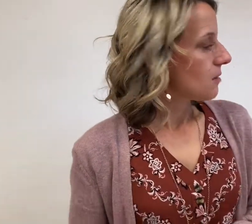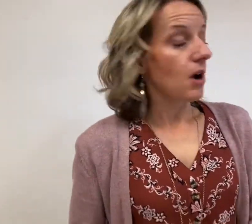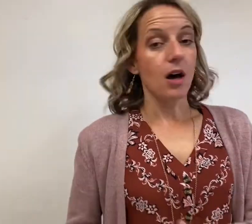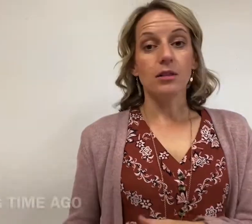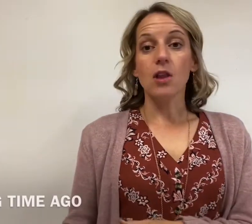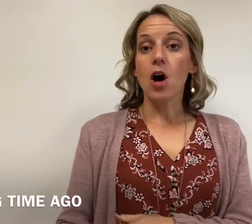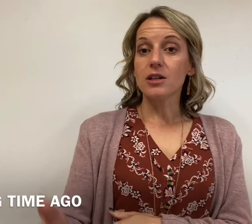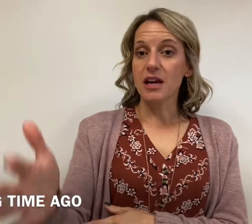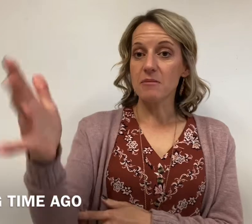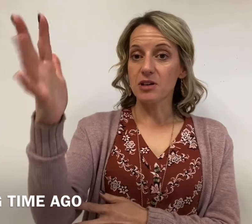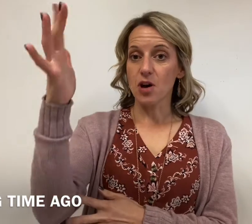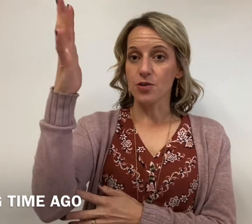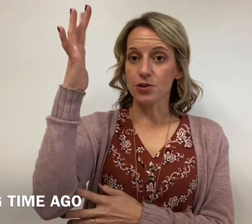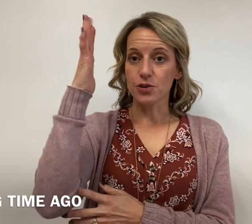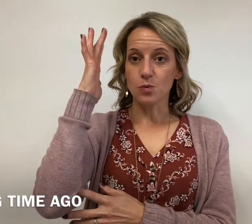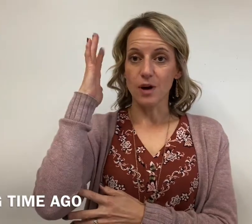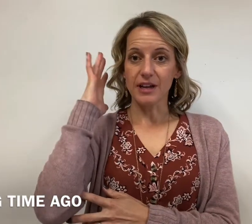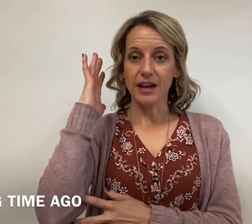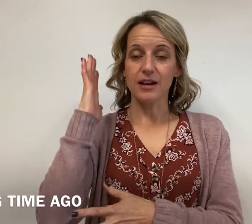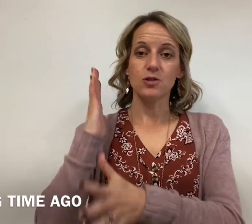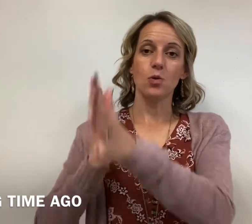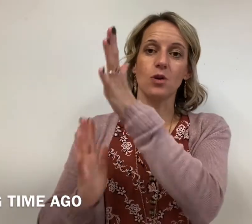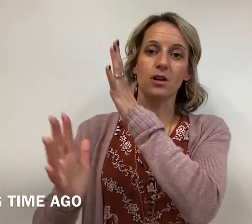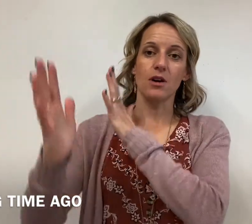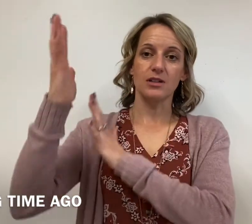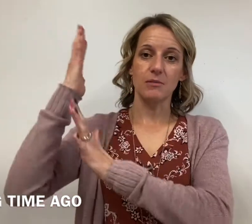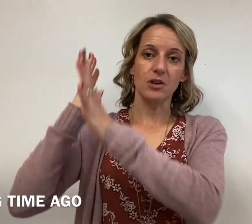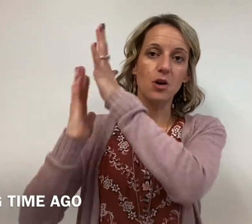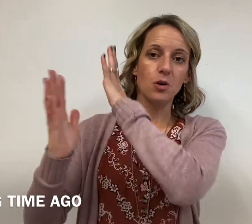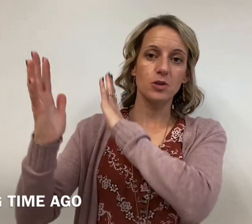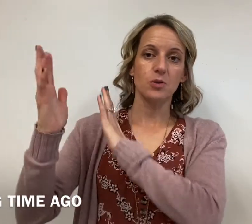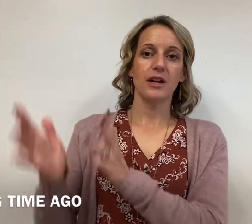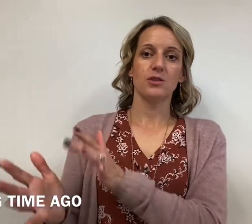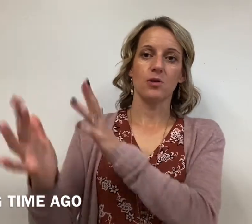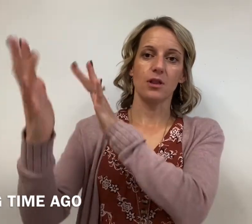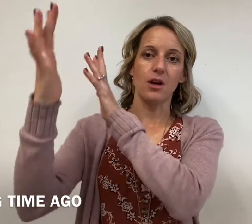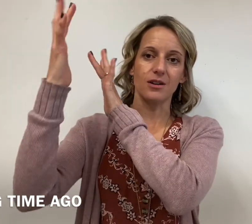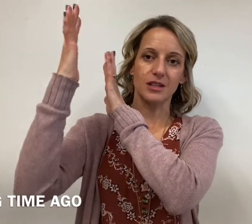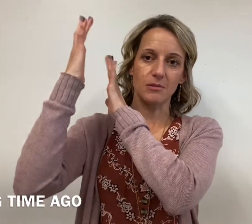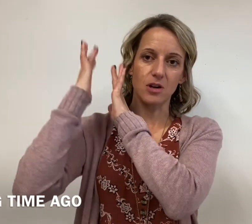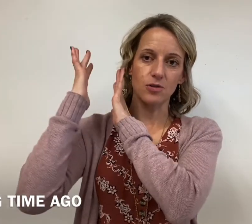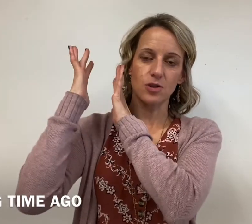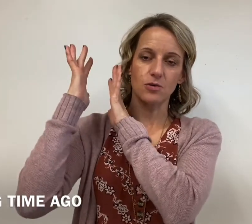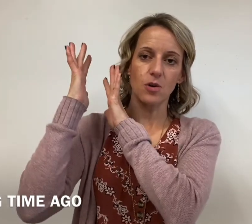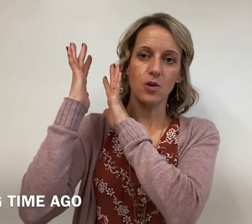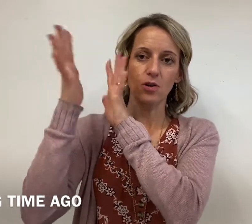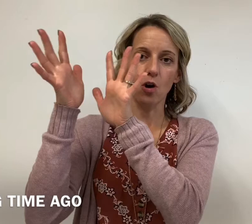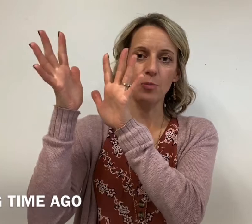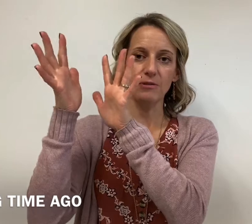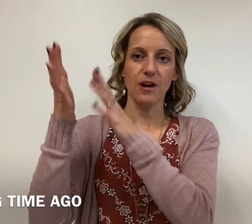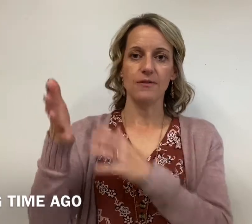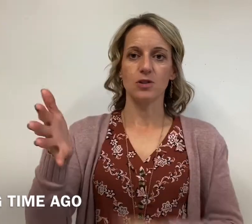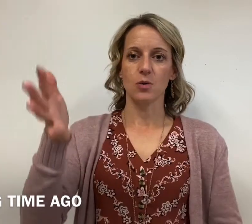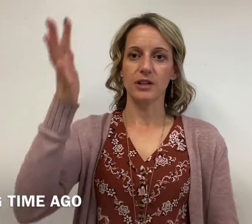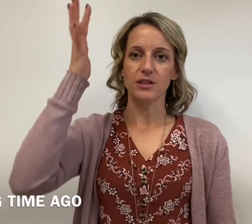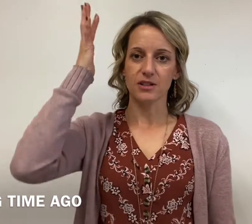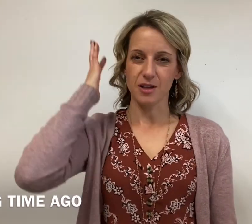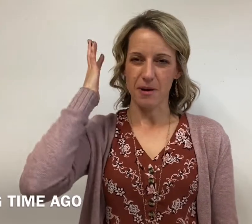A long time ago, you can do one hand, or a long time ago, 2 hands, or a long time ago. So your open 5 is going into the